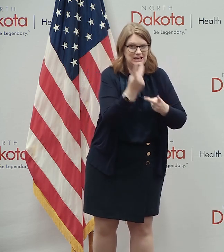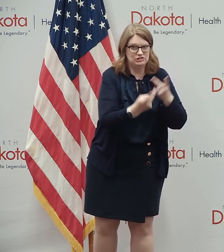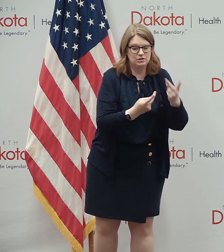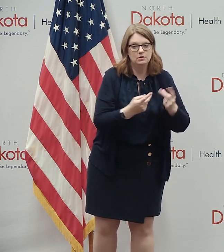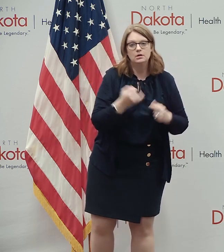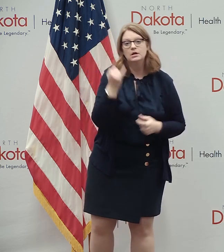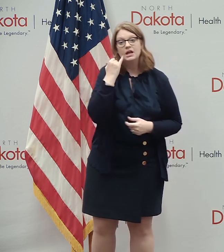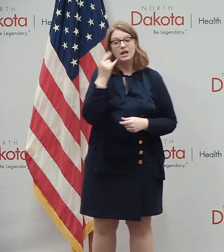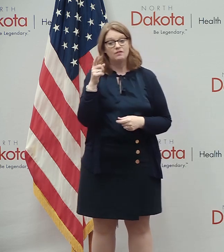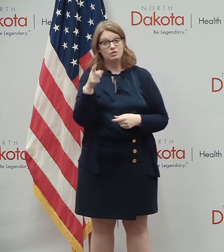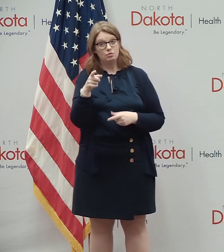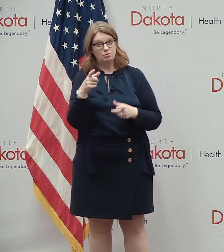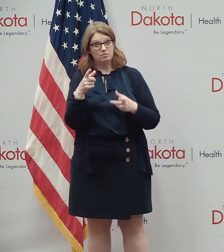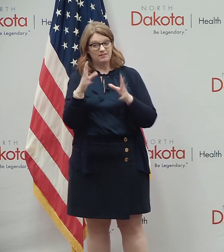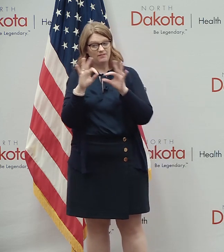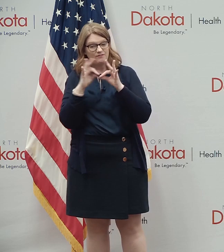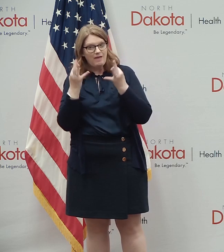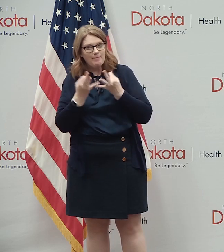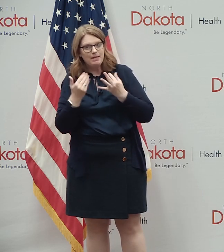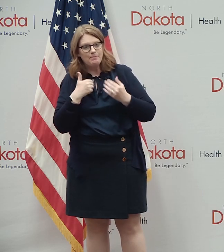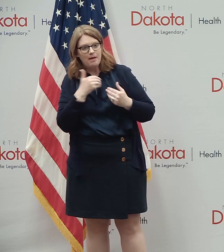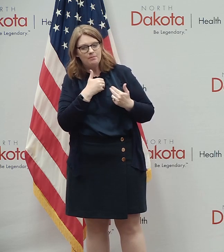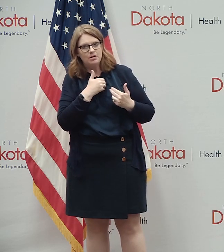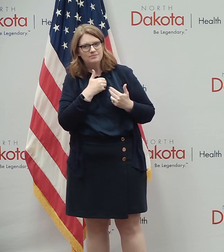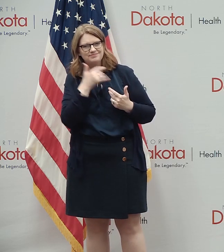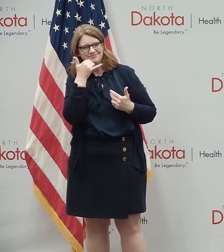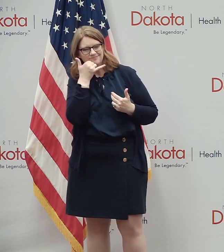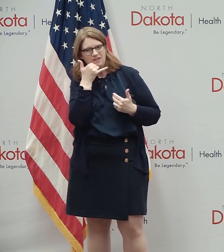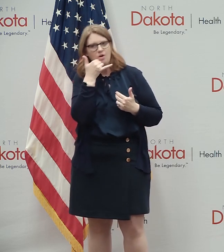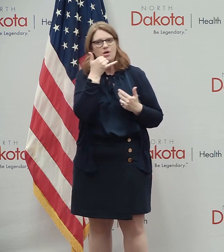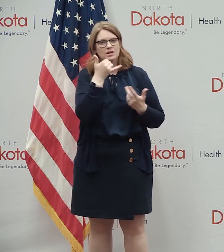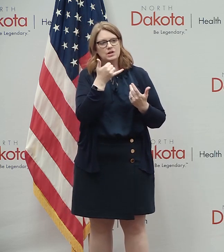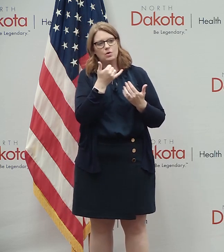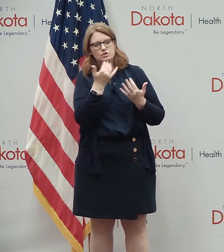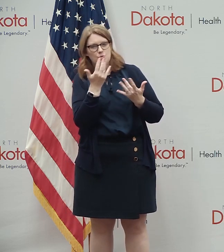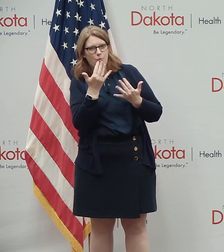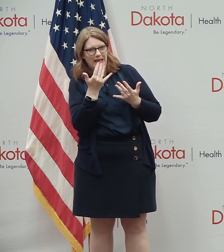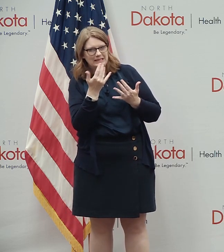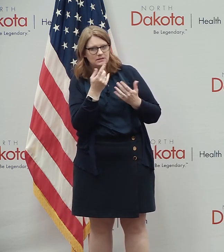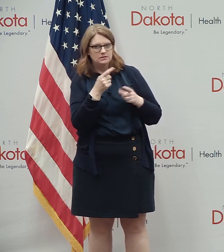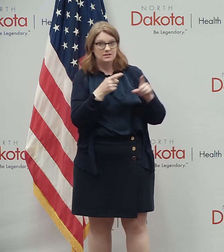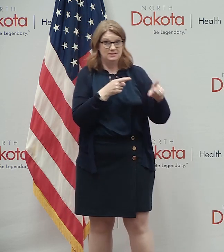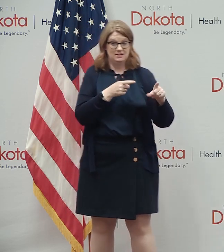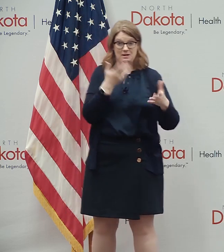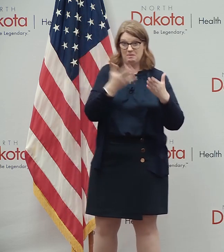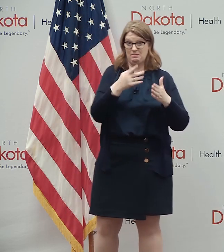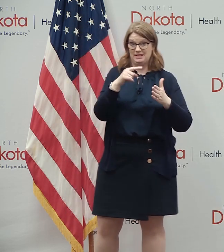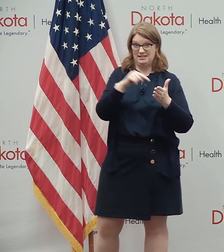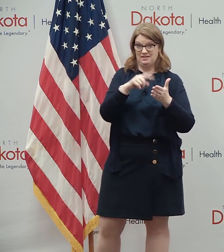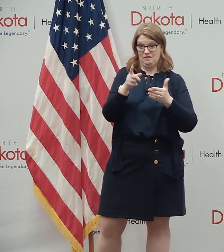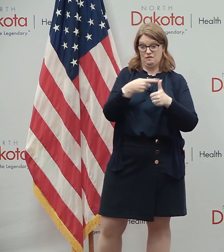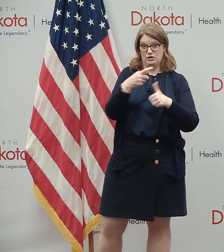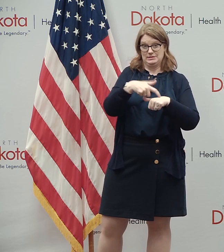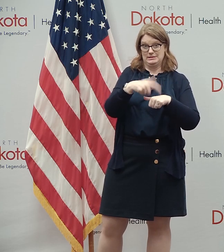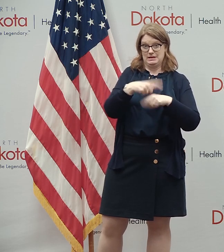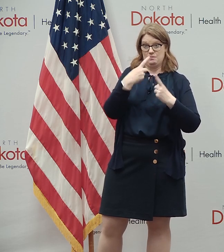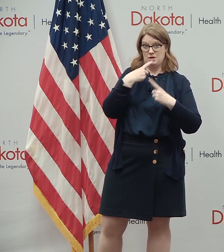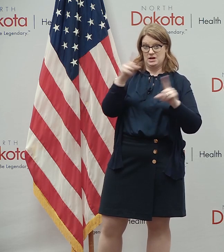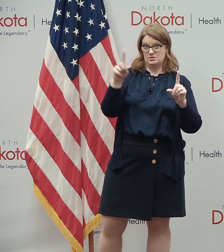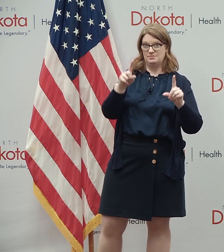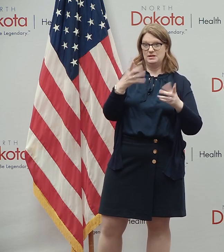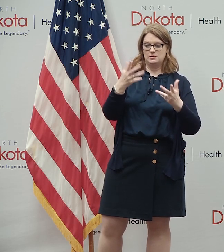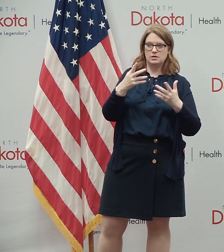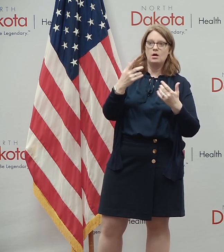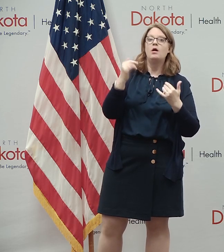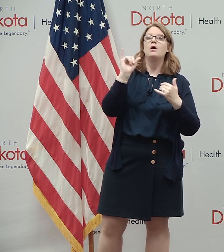you're a family member, give the long-term care community a little bit of time, because they're hearing about this perhaps right now for the first time. Give